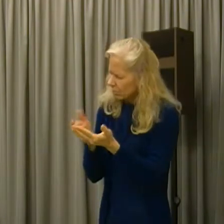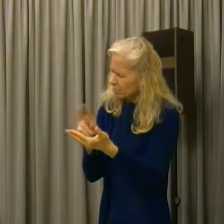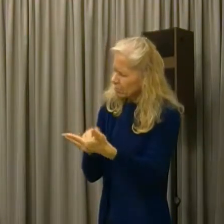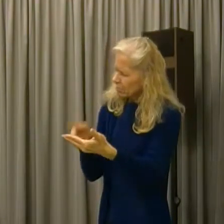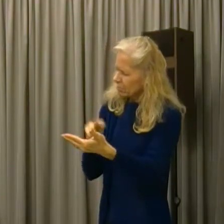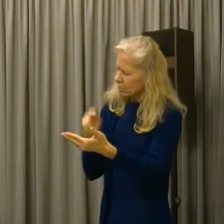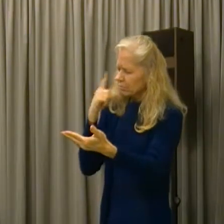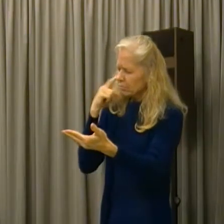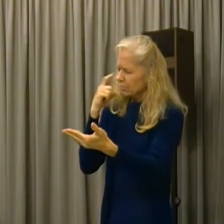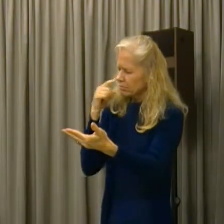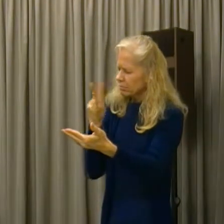Peter was